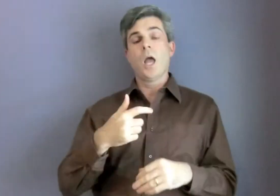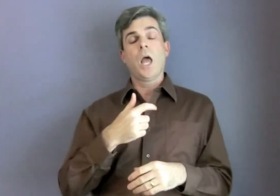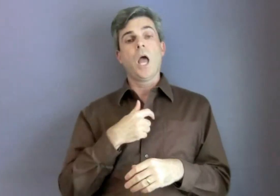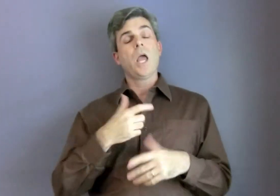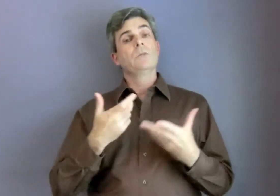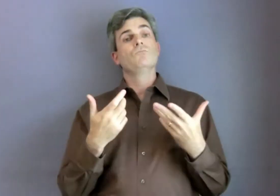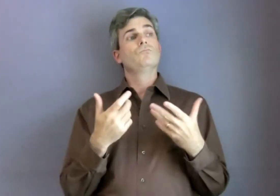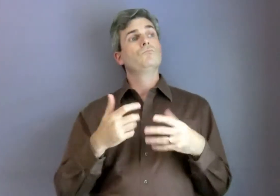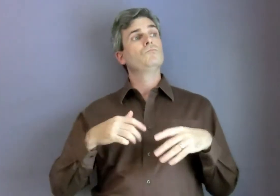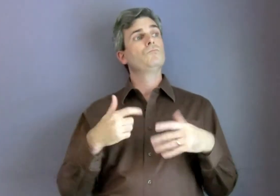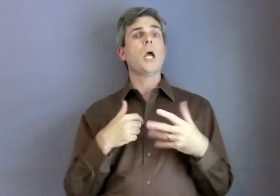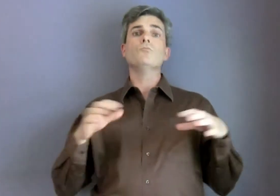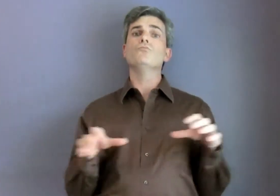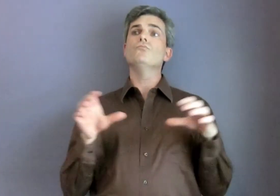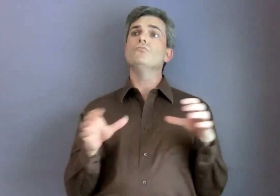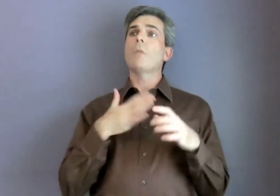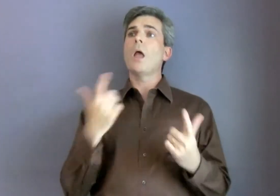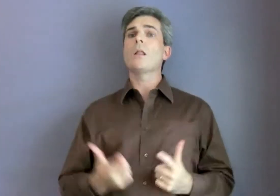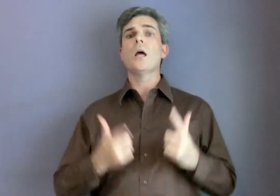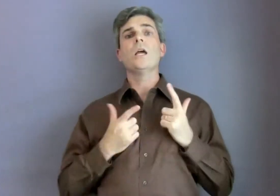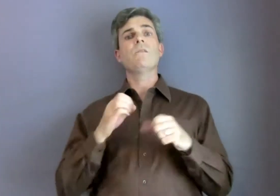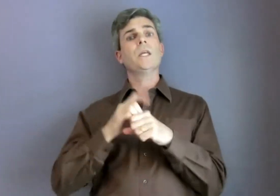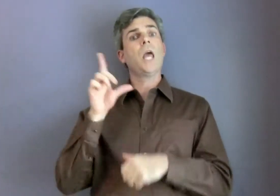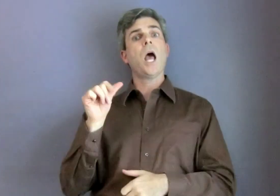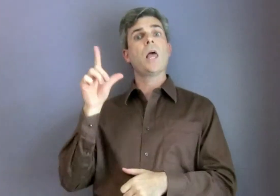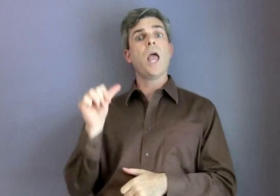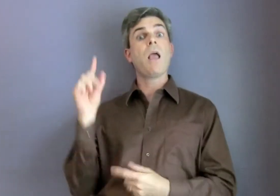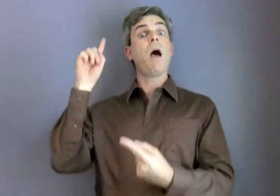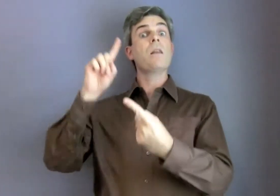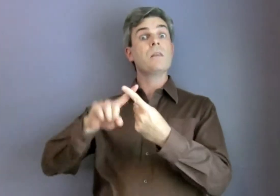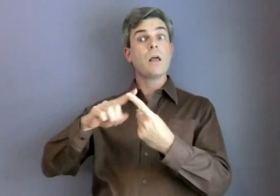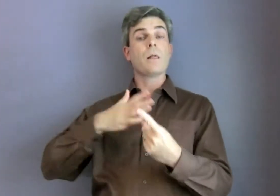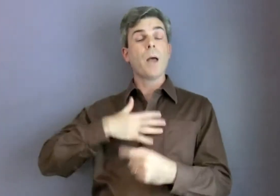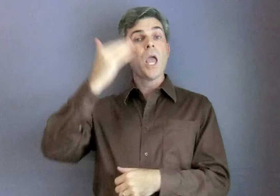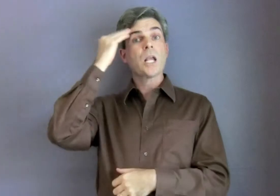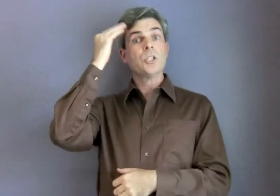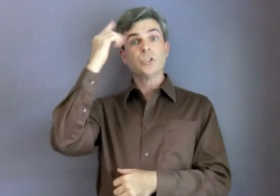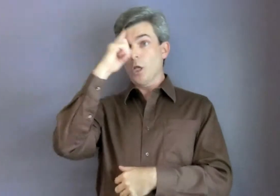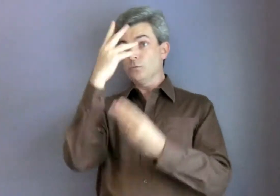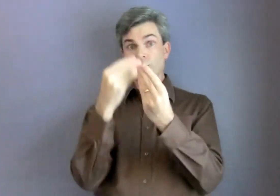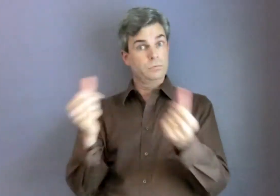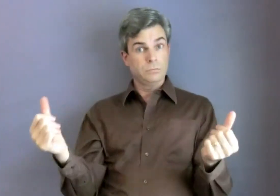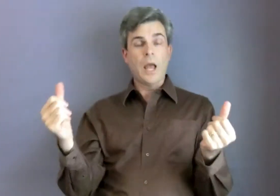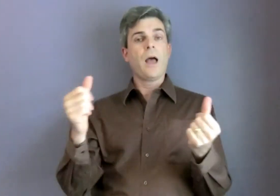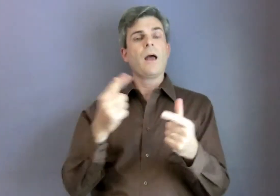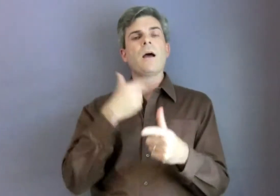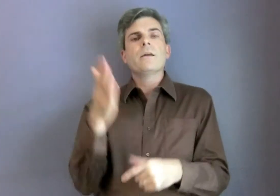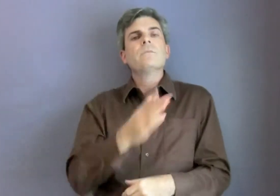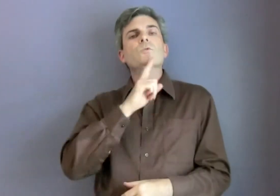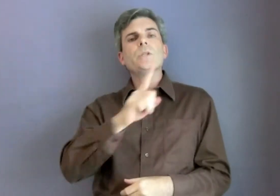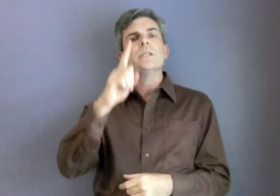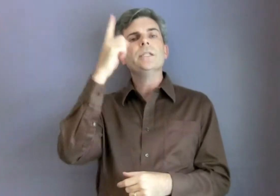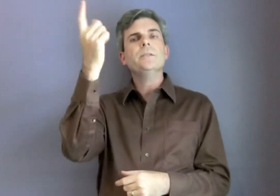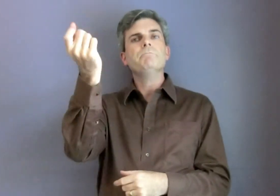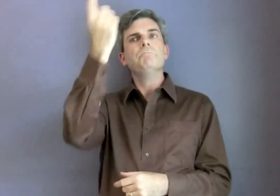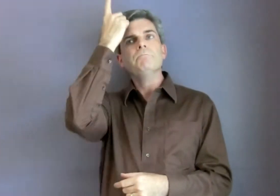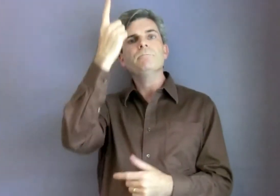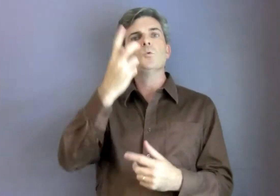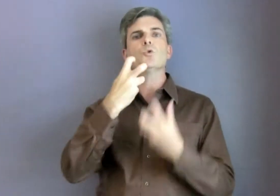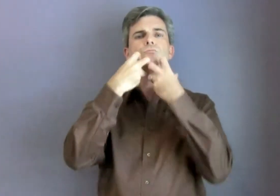never thought about it. And what I've learned since that event, and during my recovery, is that consciousness is under threat on this planet in